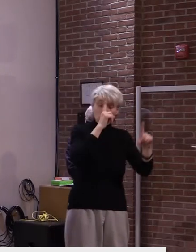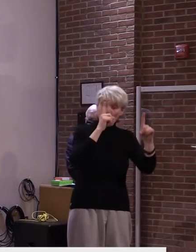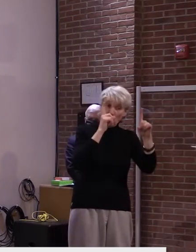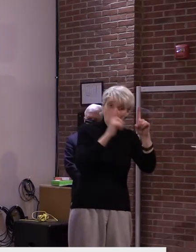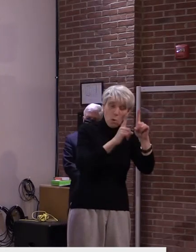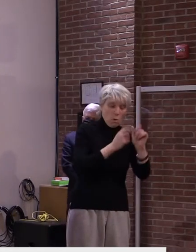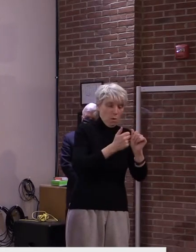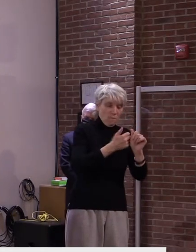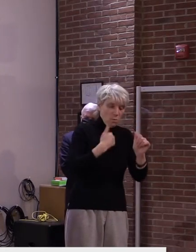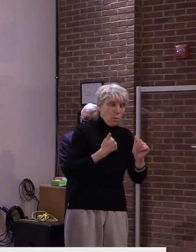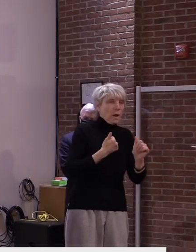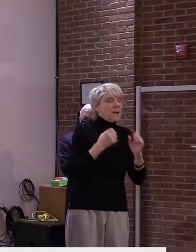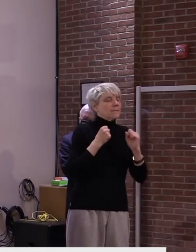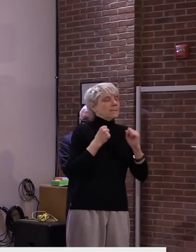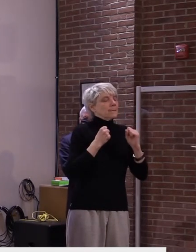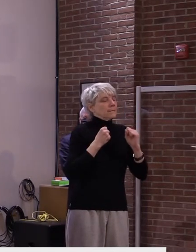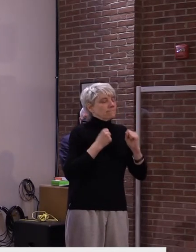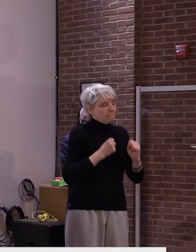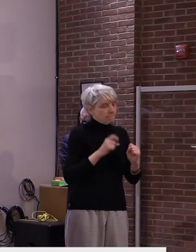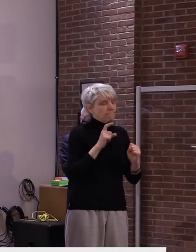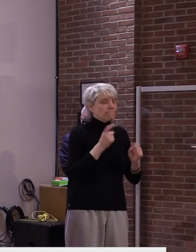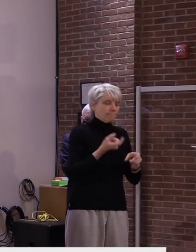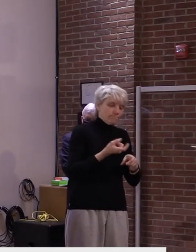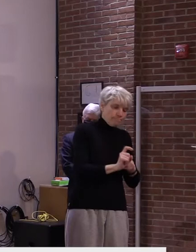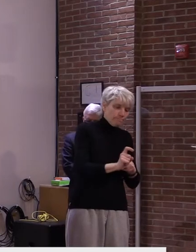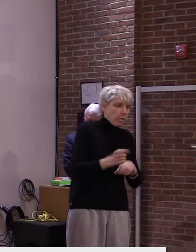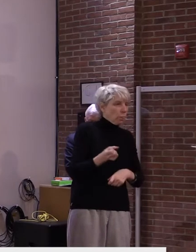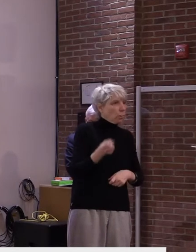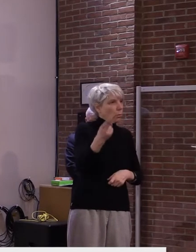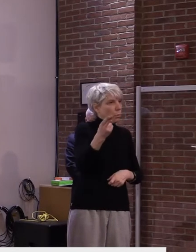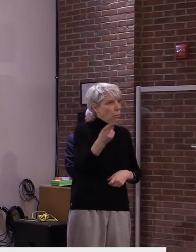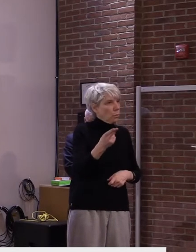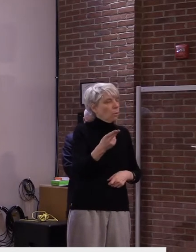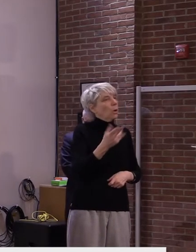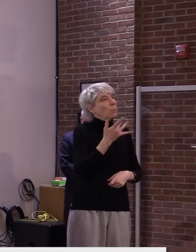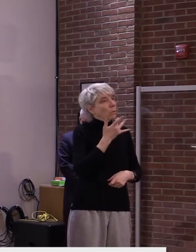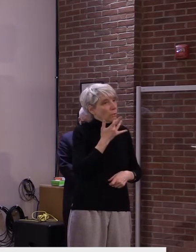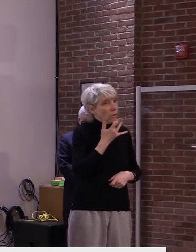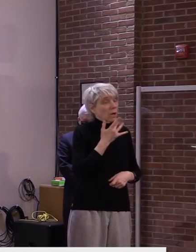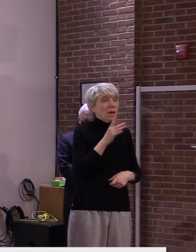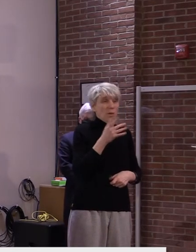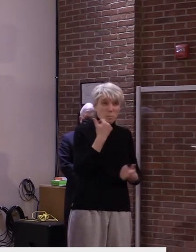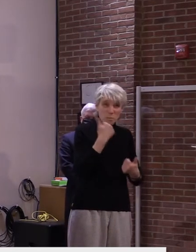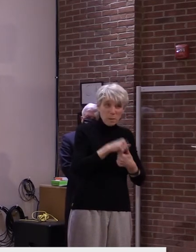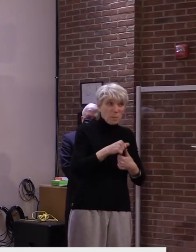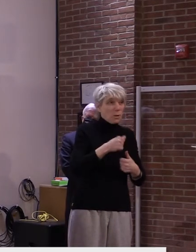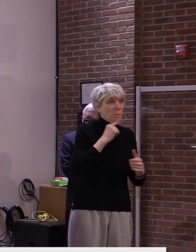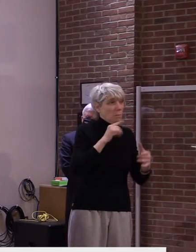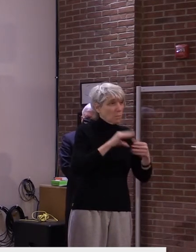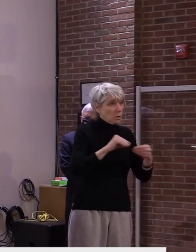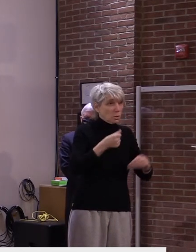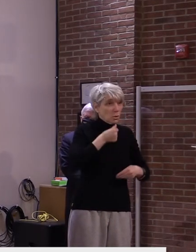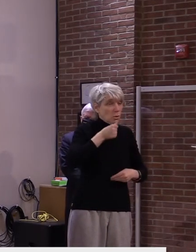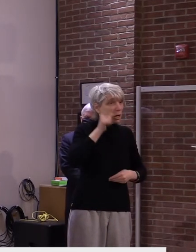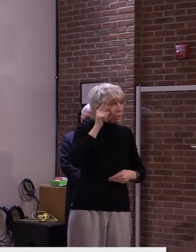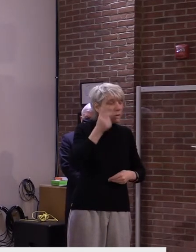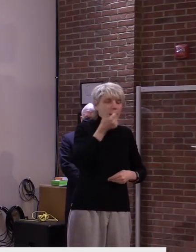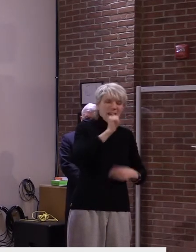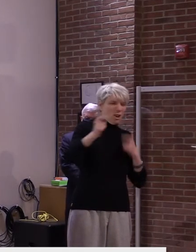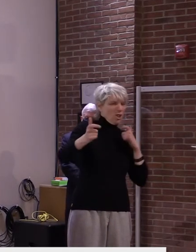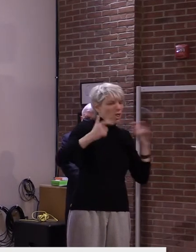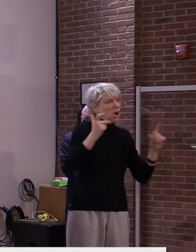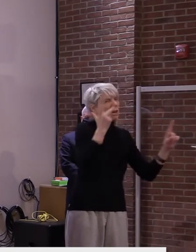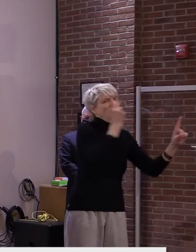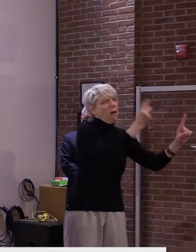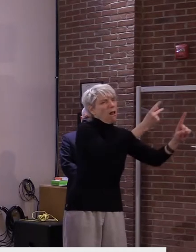happen in the world of vaccination, and I said this at the last press conference as well. Luckily, in Vermont, we have had a very low